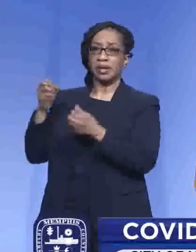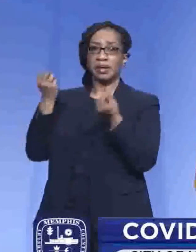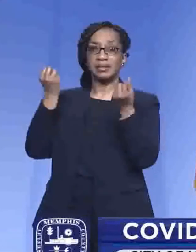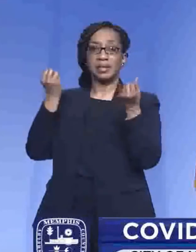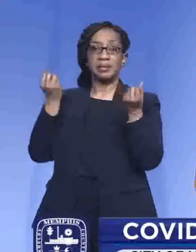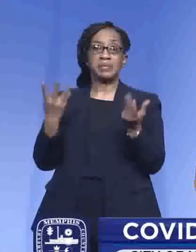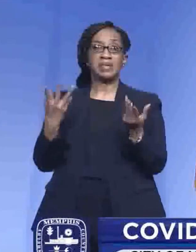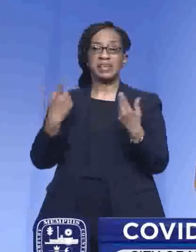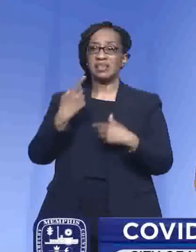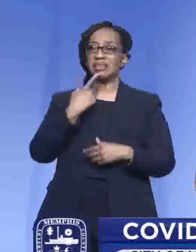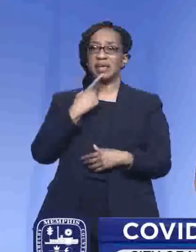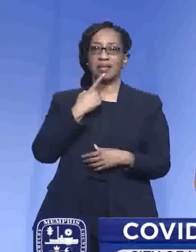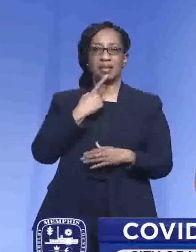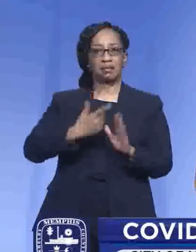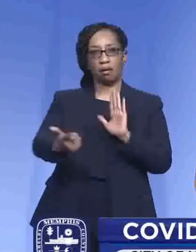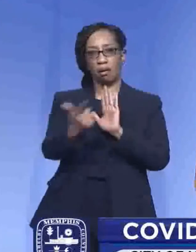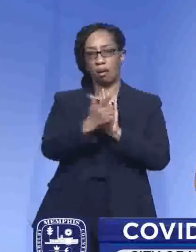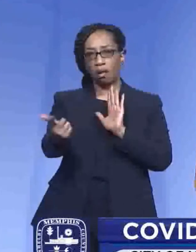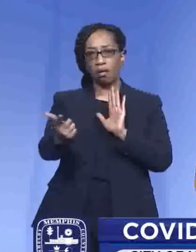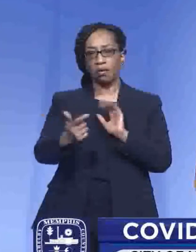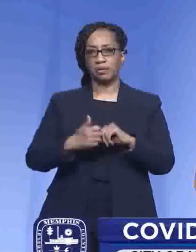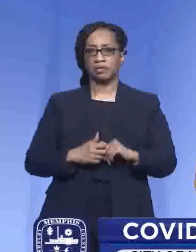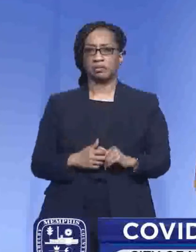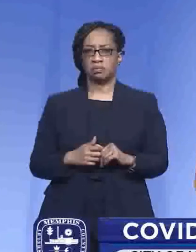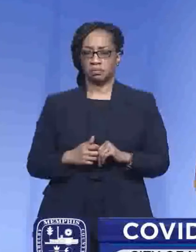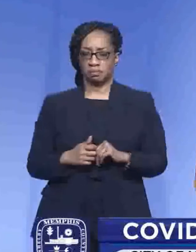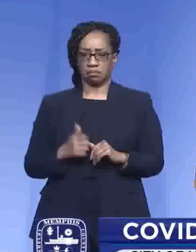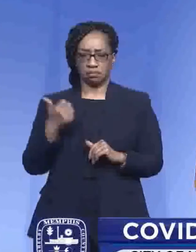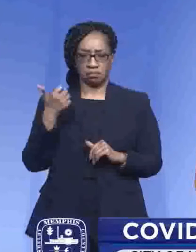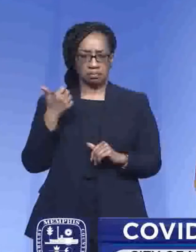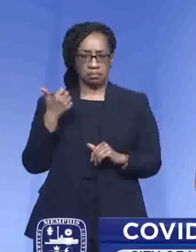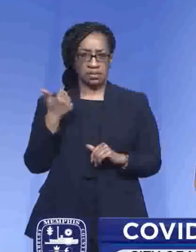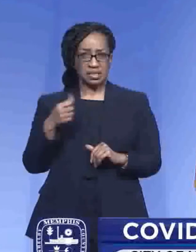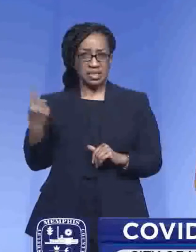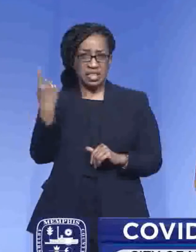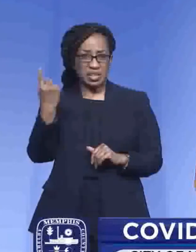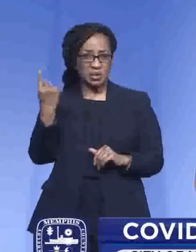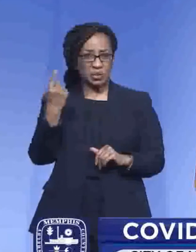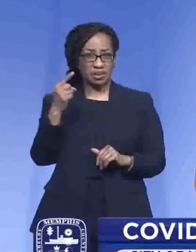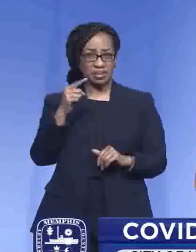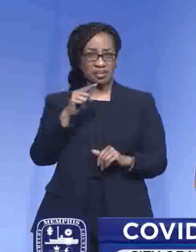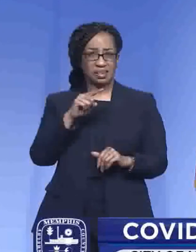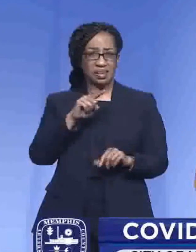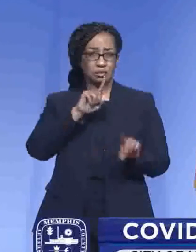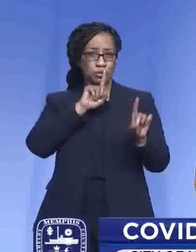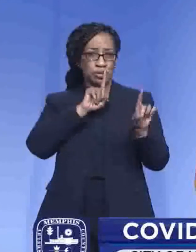it inappropriately withheld. My question is, has anyone officially responded to Dr.